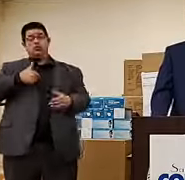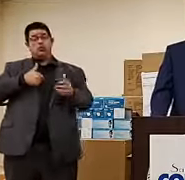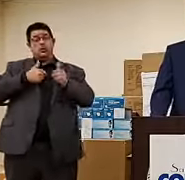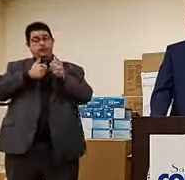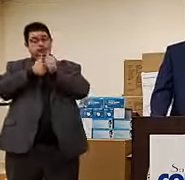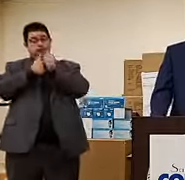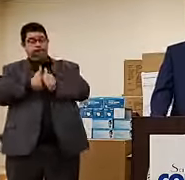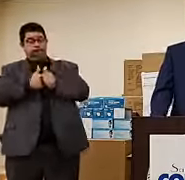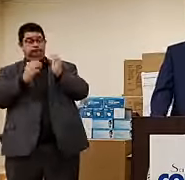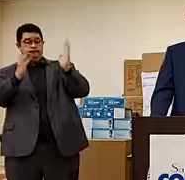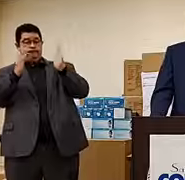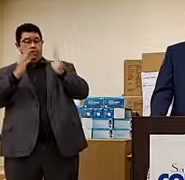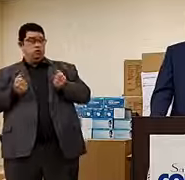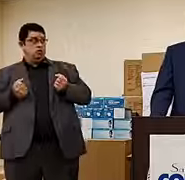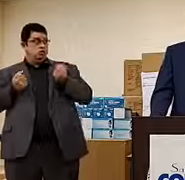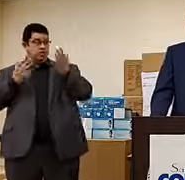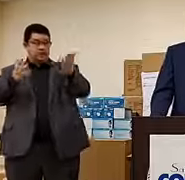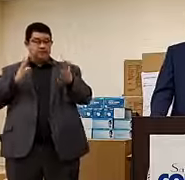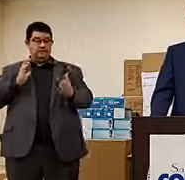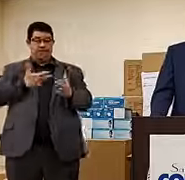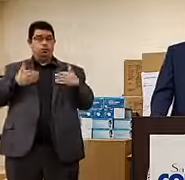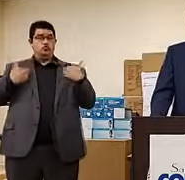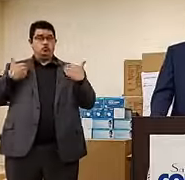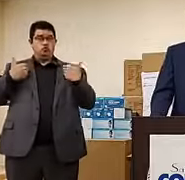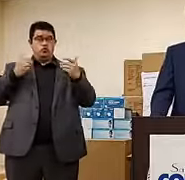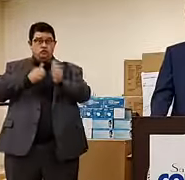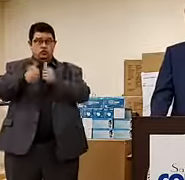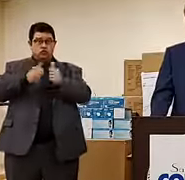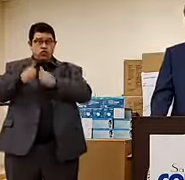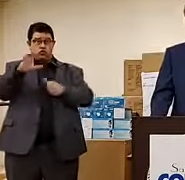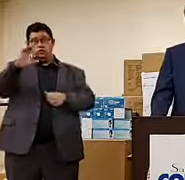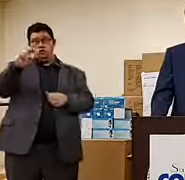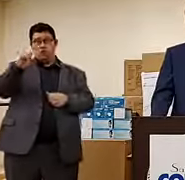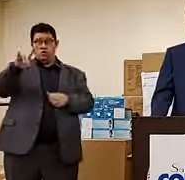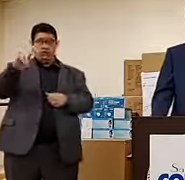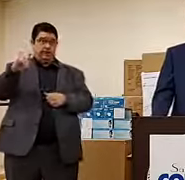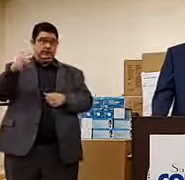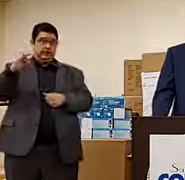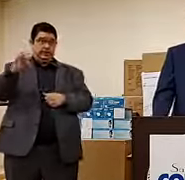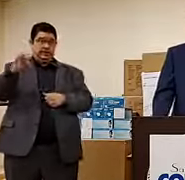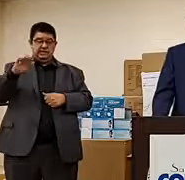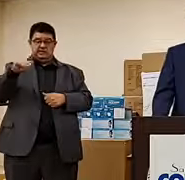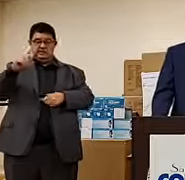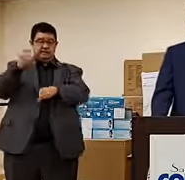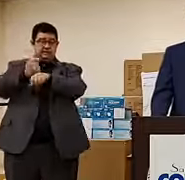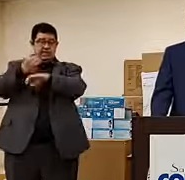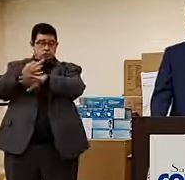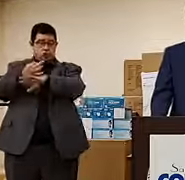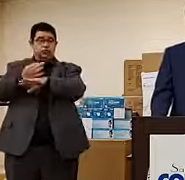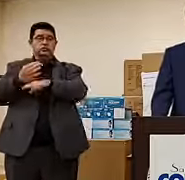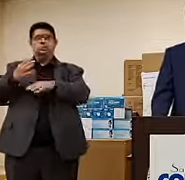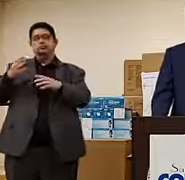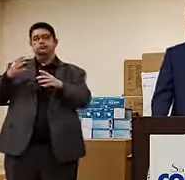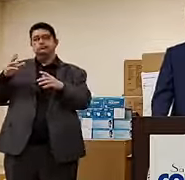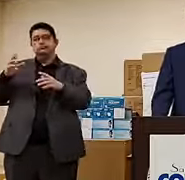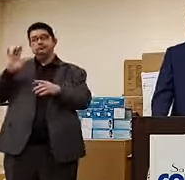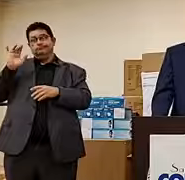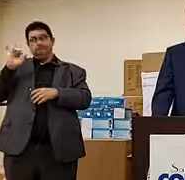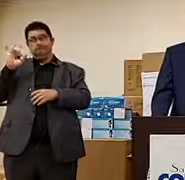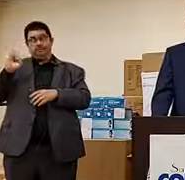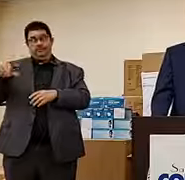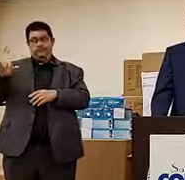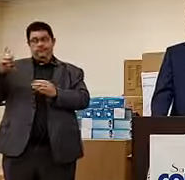recommendations of our youth sports COVID-19 task force, which was to move back to phase 1 for